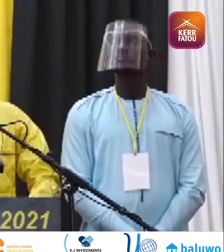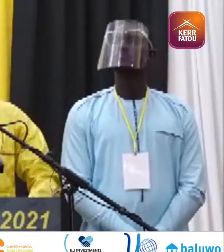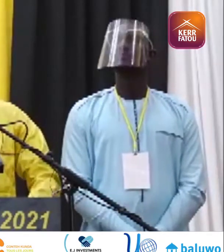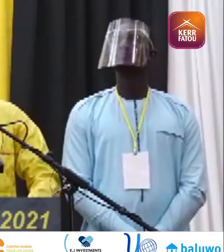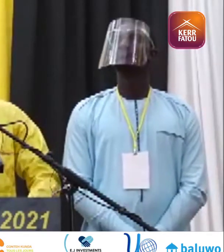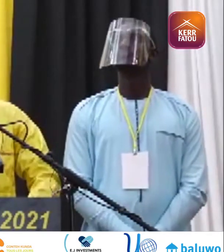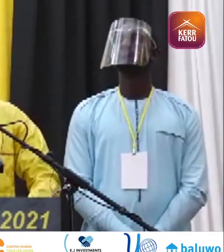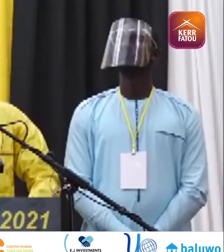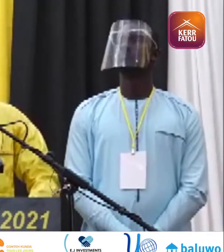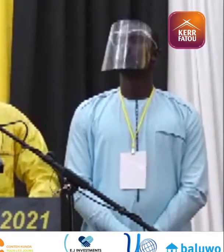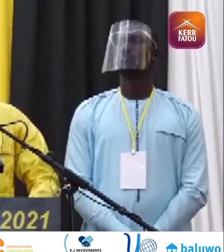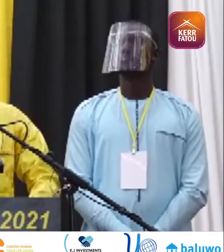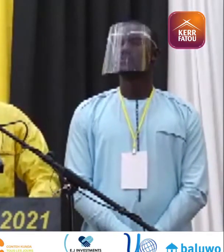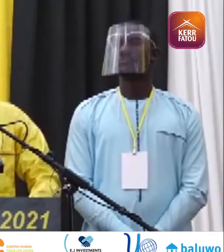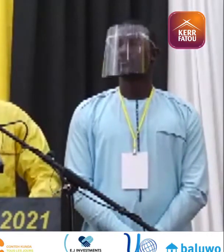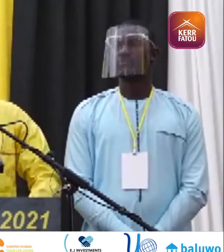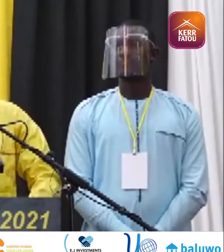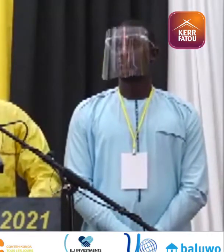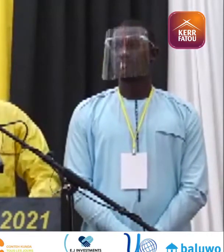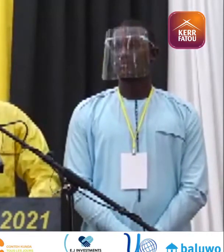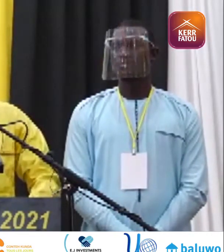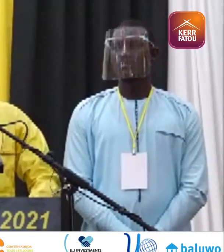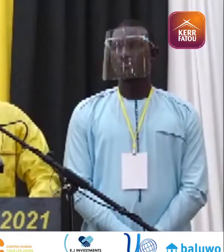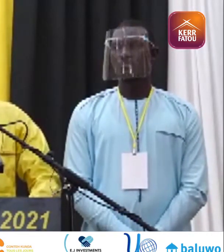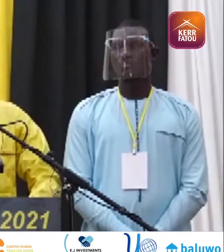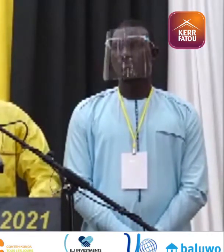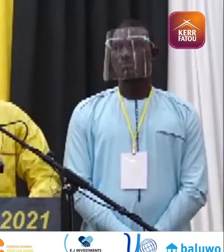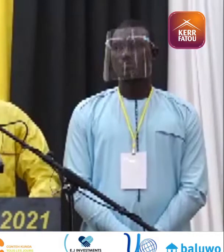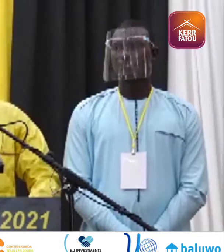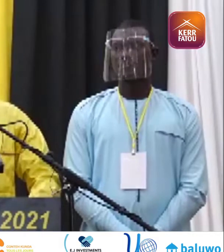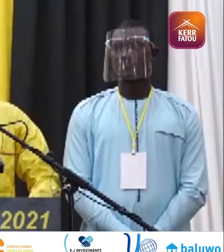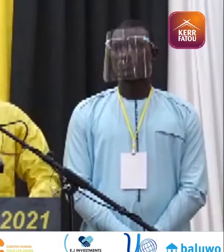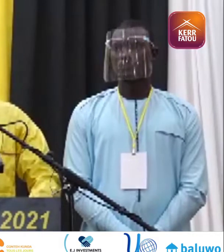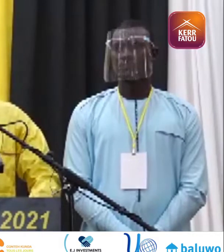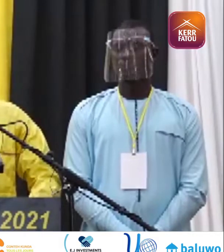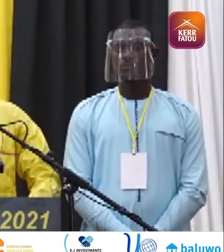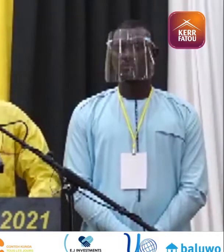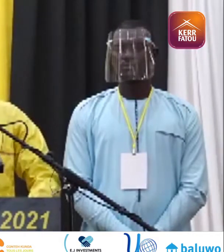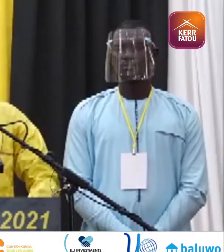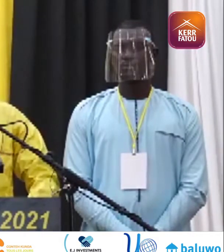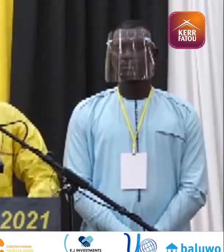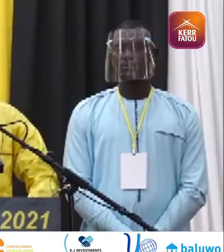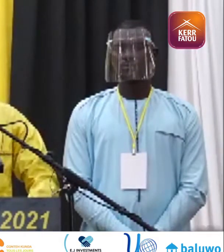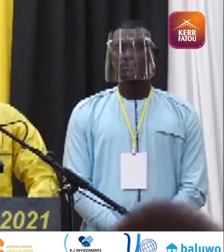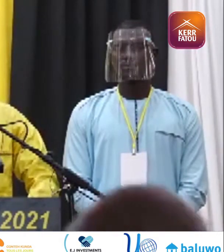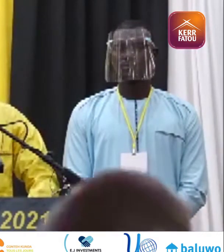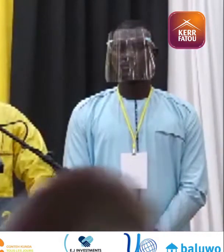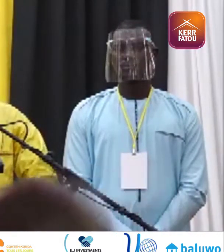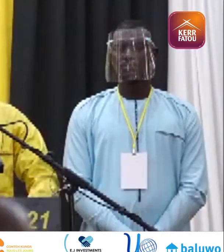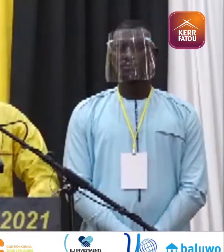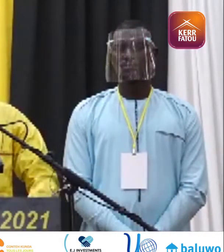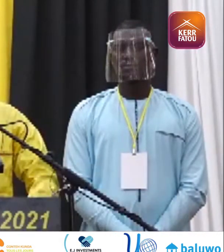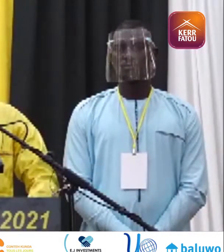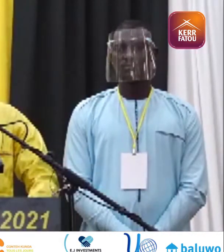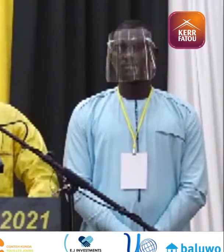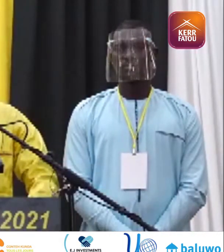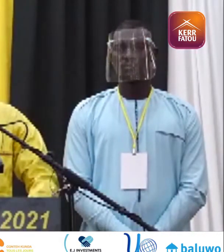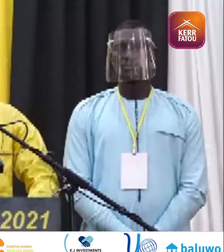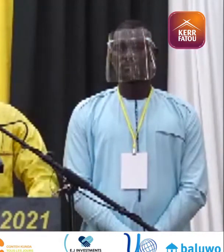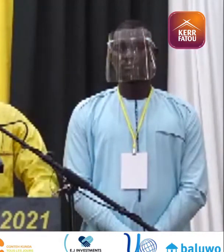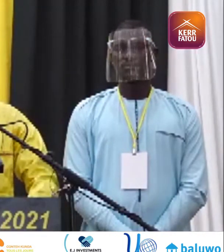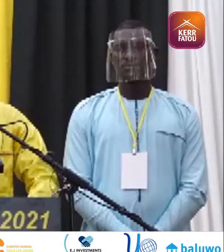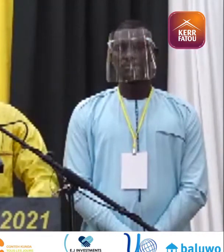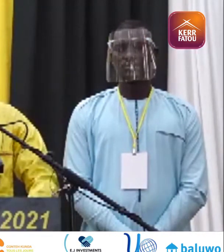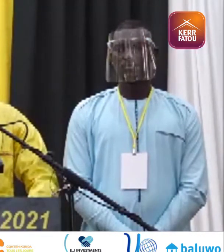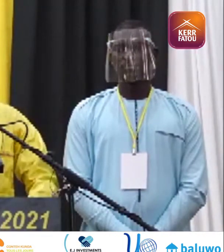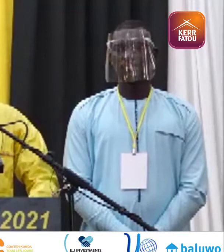bedending na fulo ke nyala min dapansita min sotota tumo minna tamandiro liketa